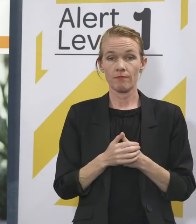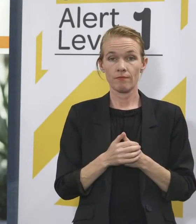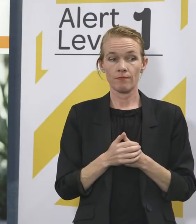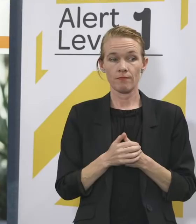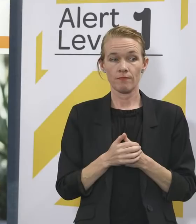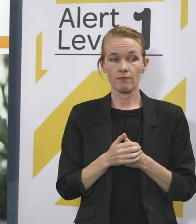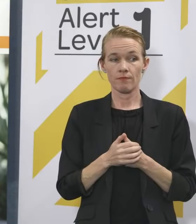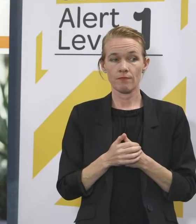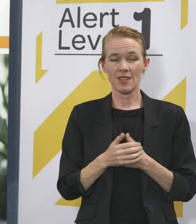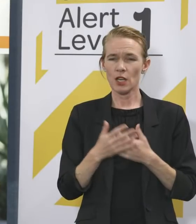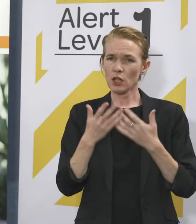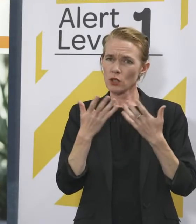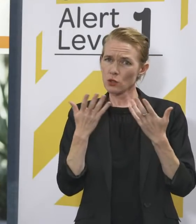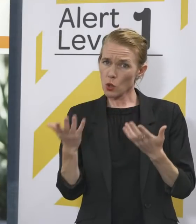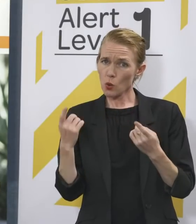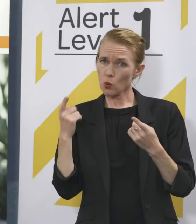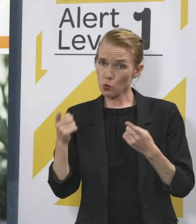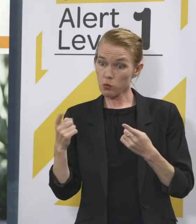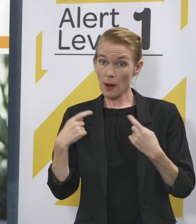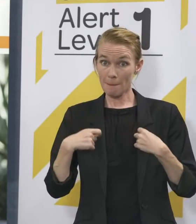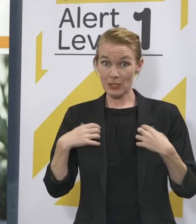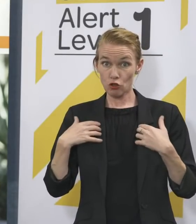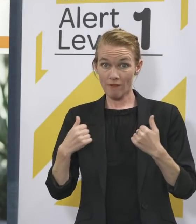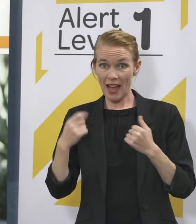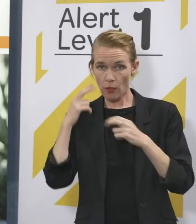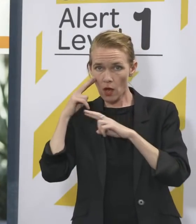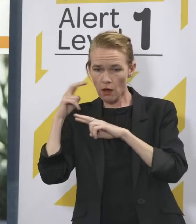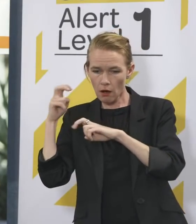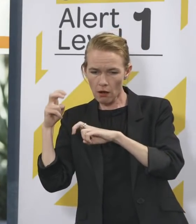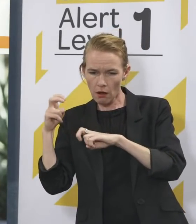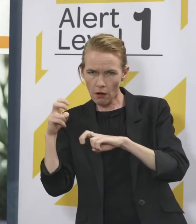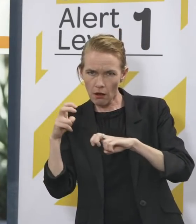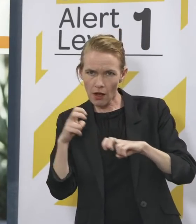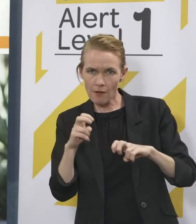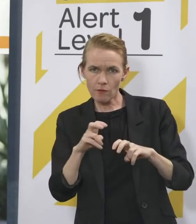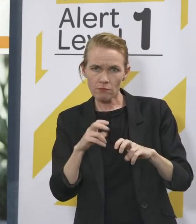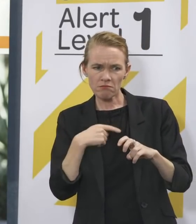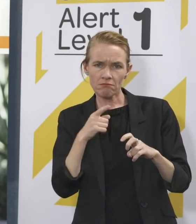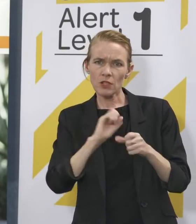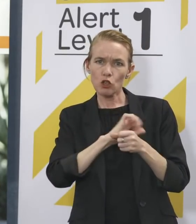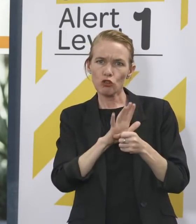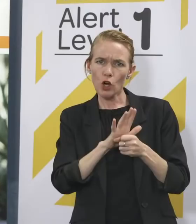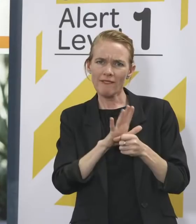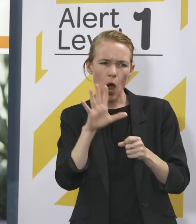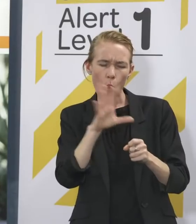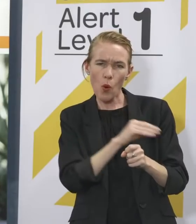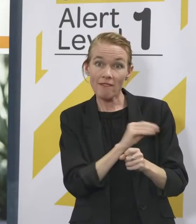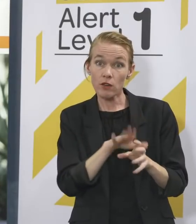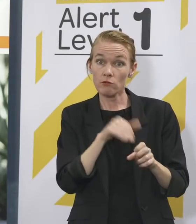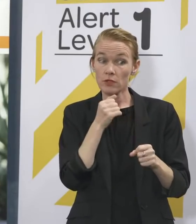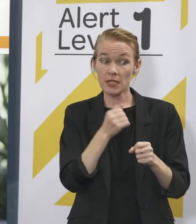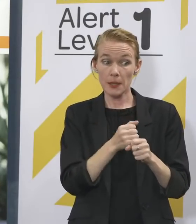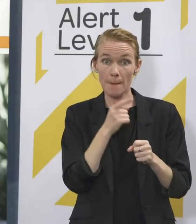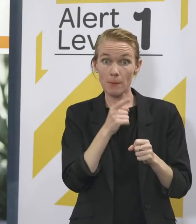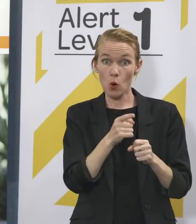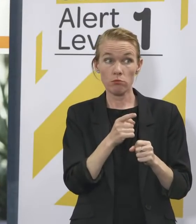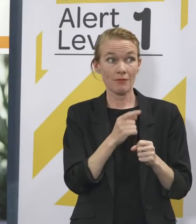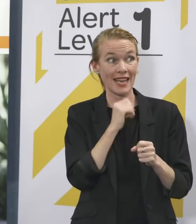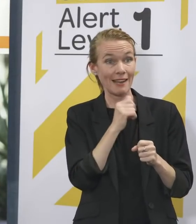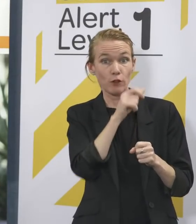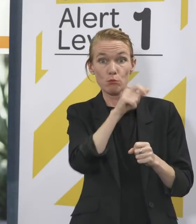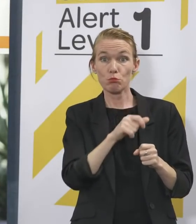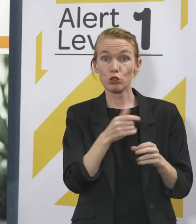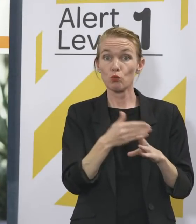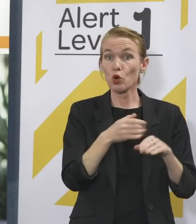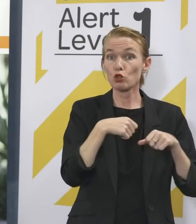people were infected in their workplaces, so like healthcare workers or supermarket workers, of where their infections came from, so that you can then learn from what went wrong